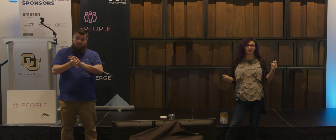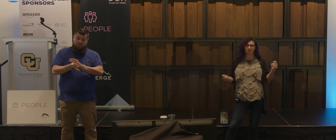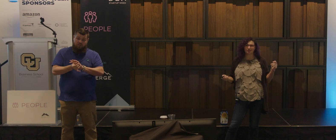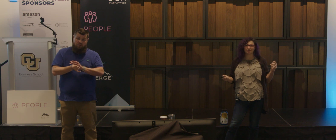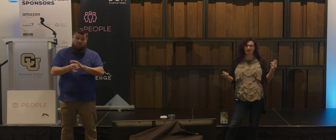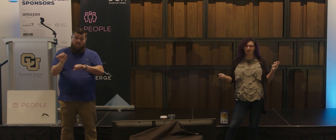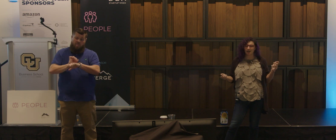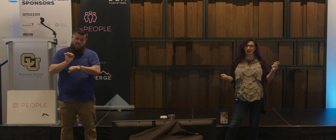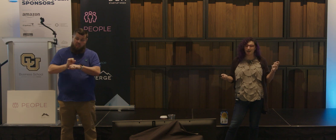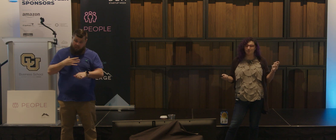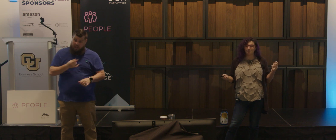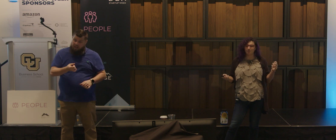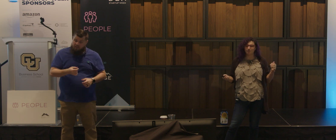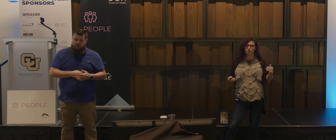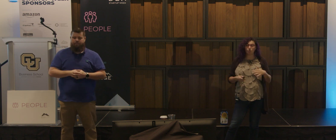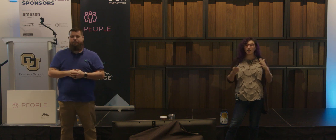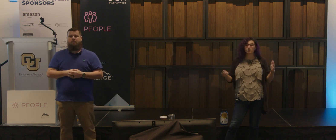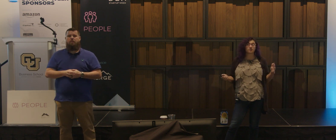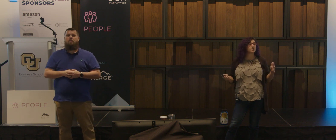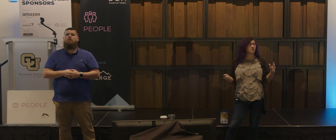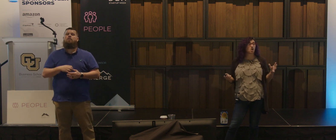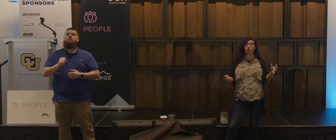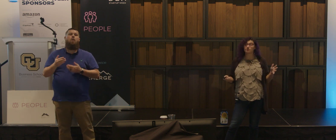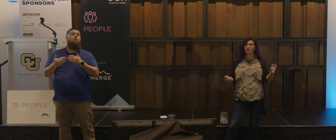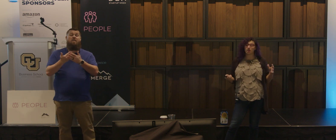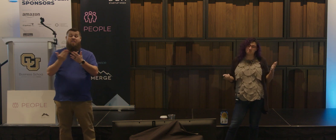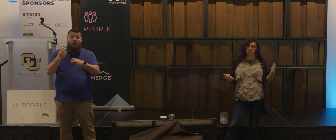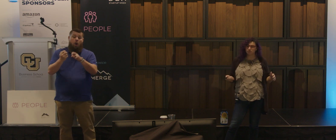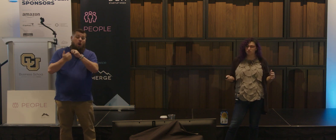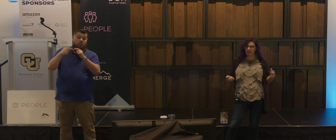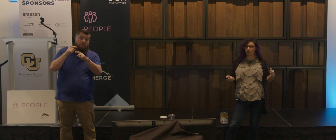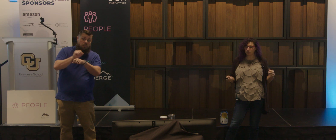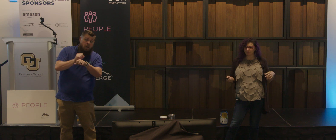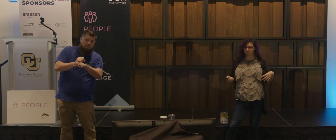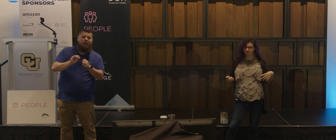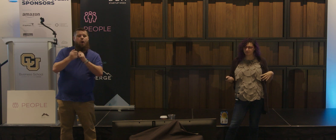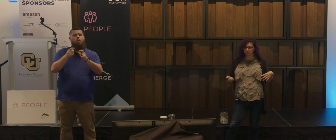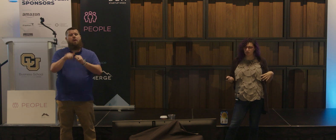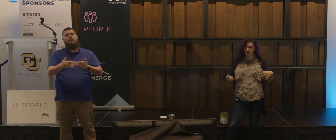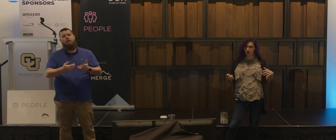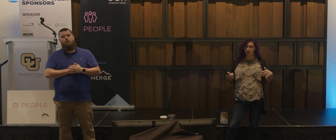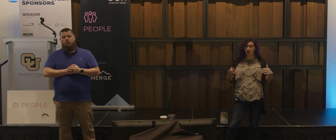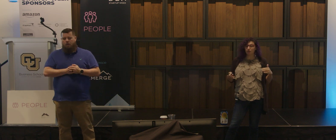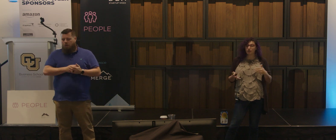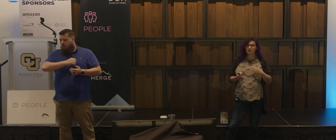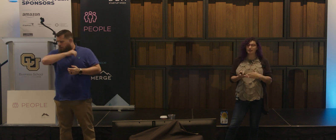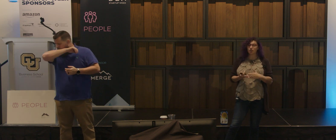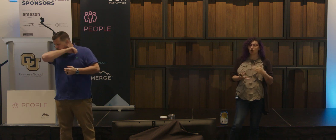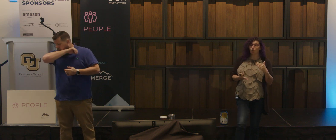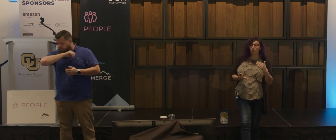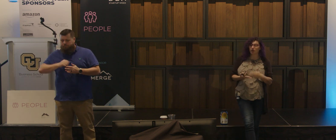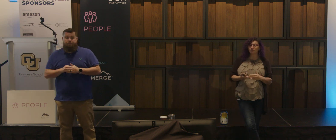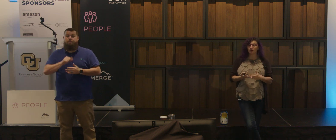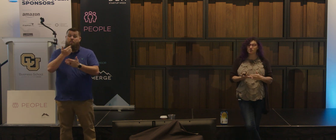Doing manual labor. So whatever the thing is that's hardest about the job, how do you handle it? Other ones that I